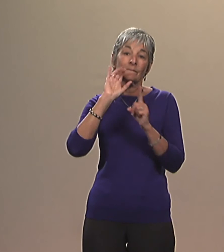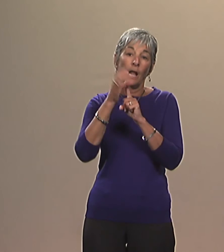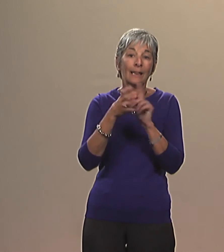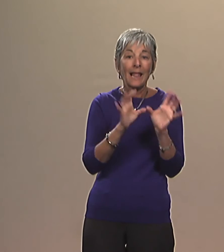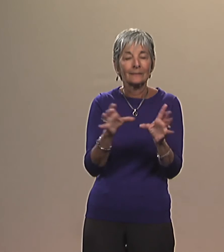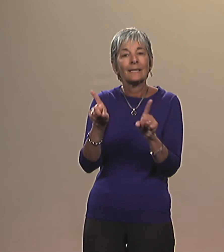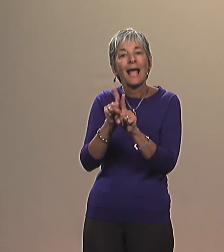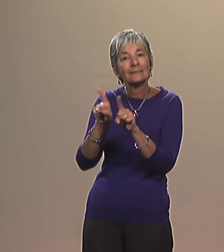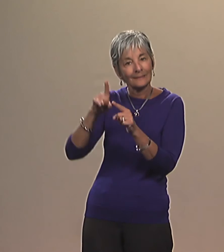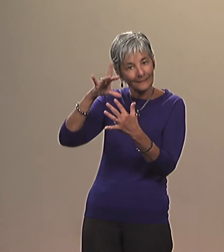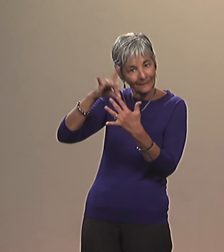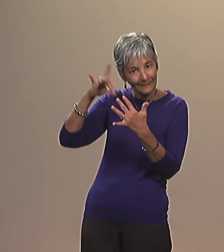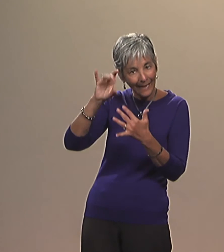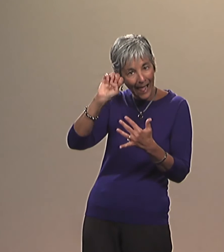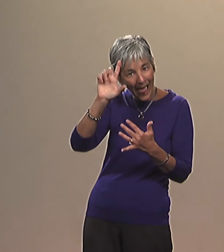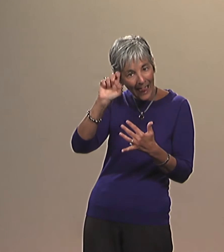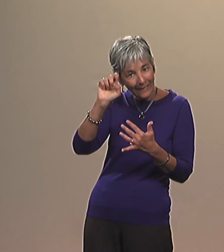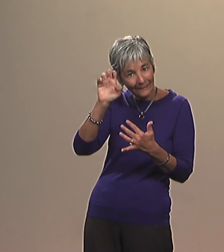as elective courses, and that's all.